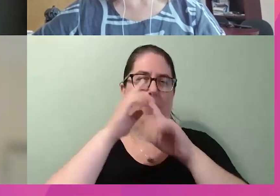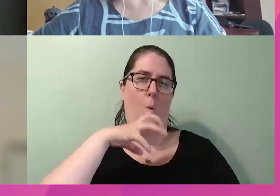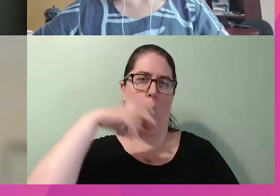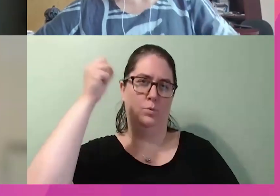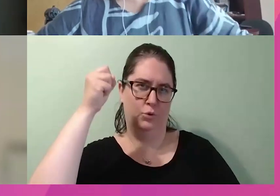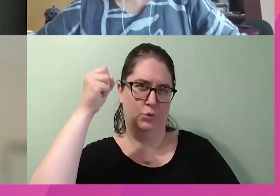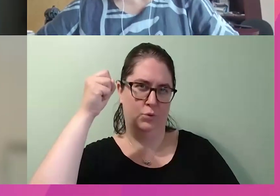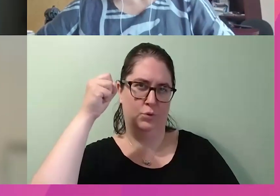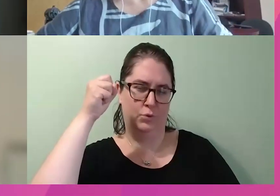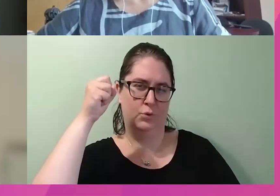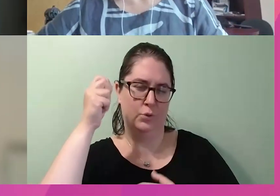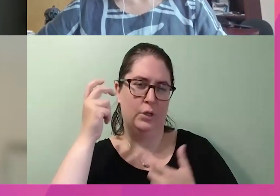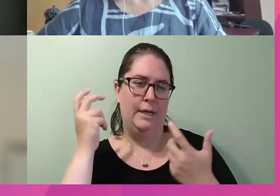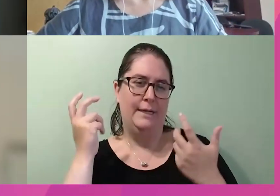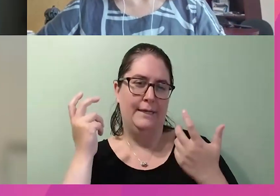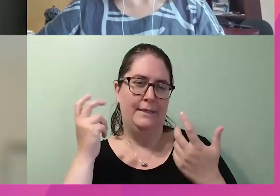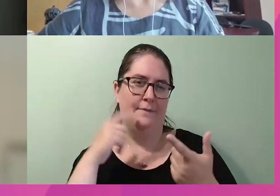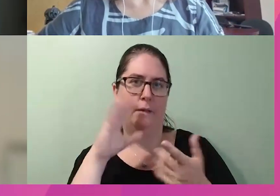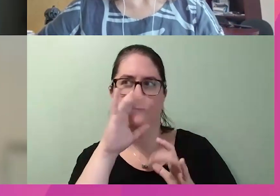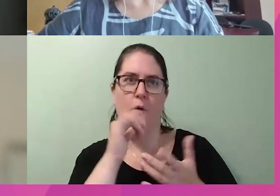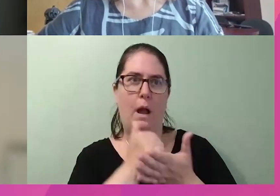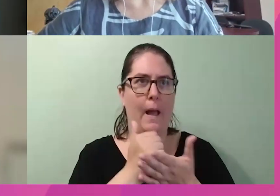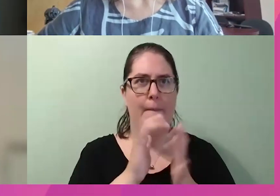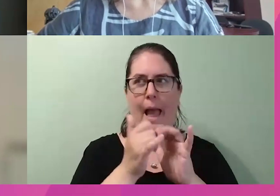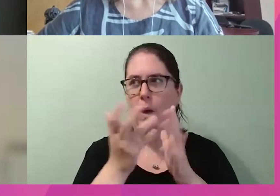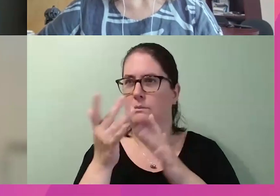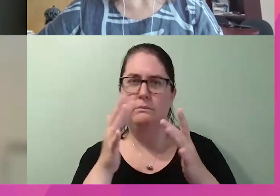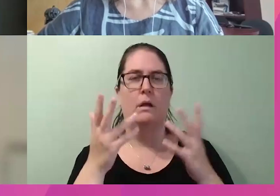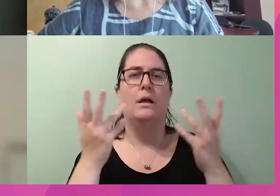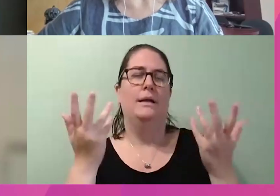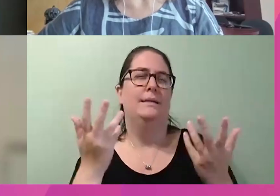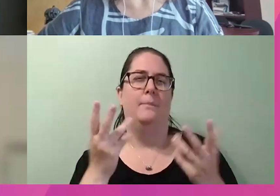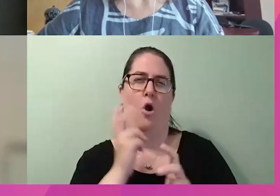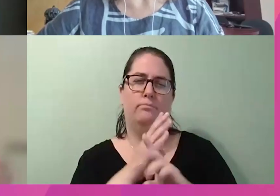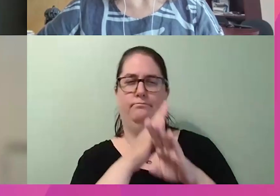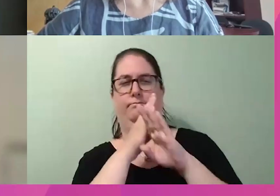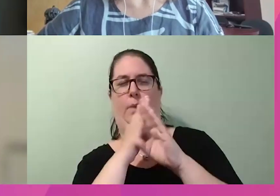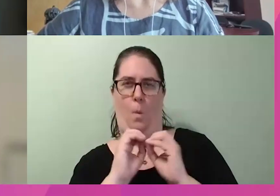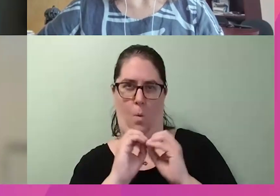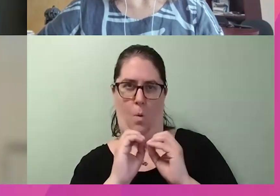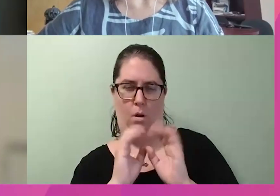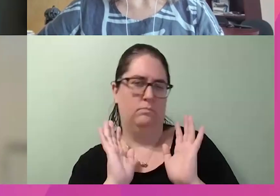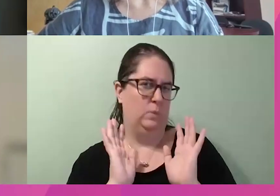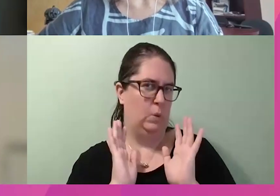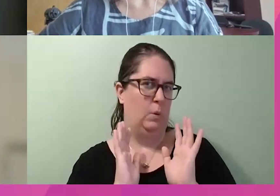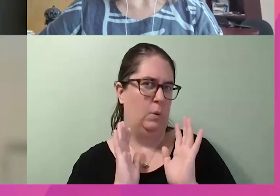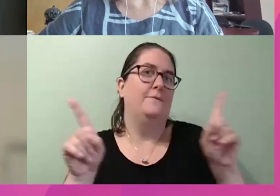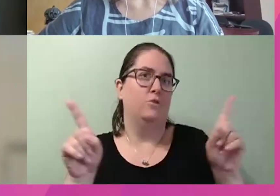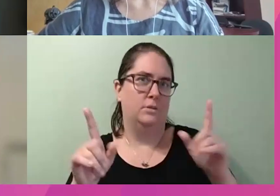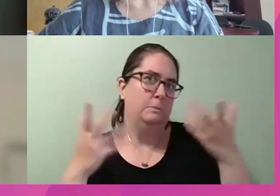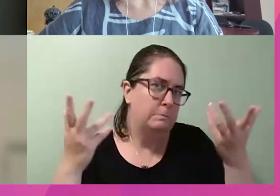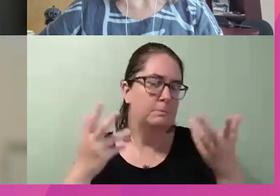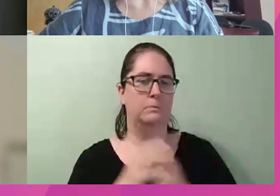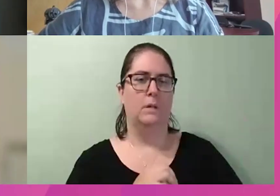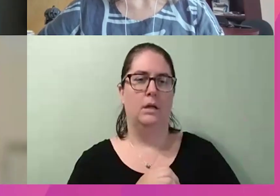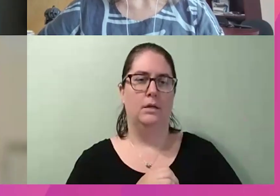women in seeking help and support if they experience violence compared to younger women. So that's just a little bit of background about